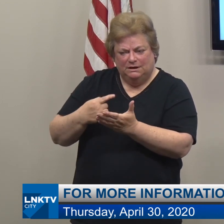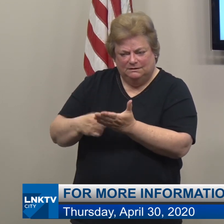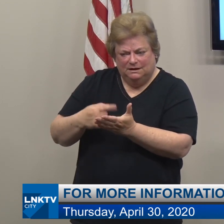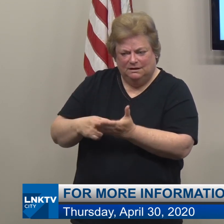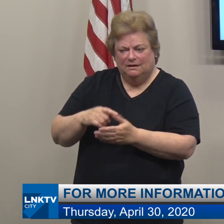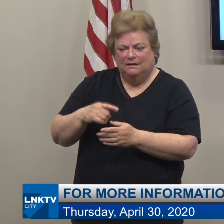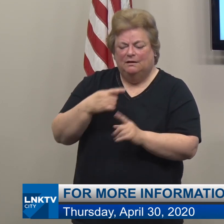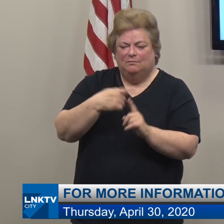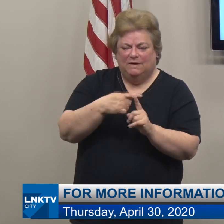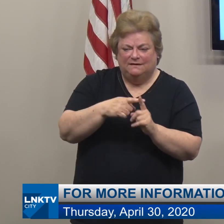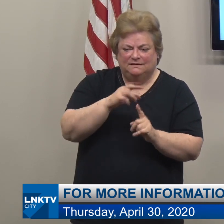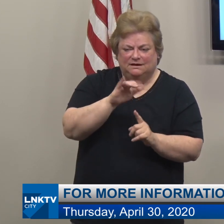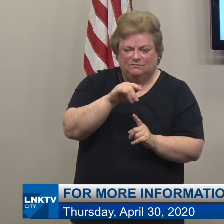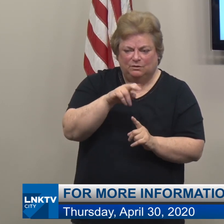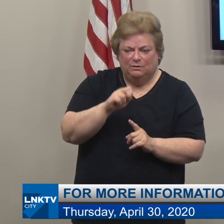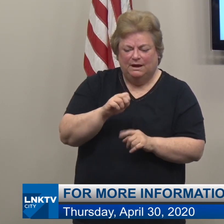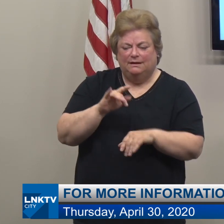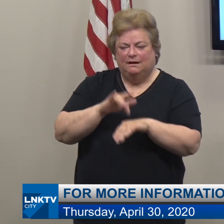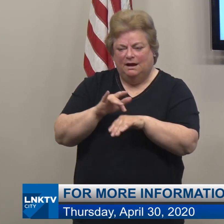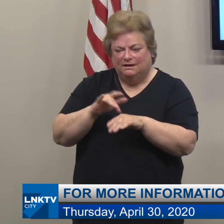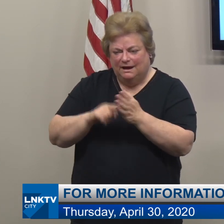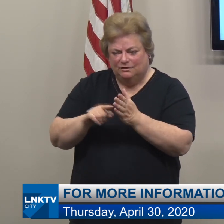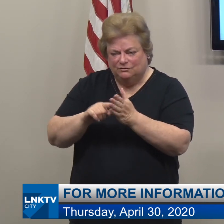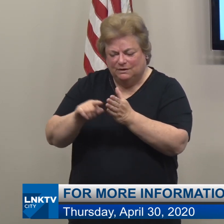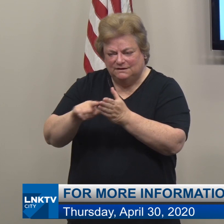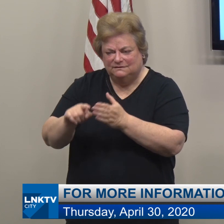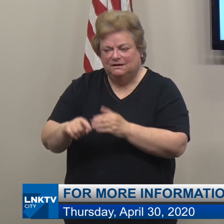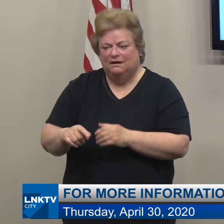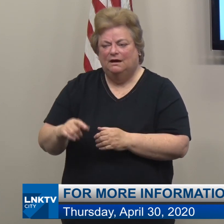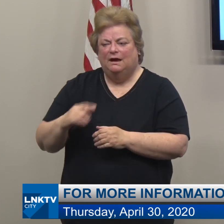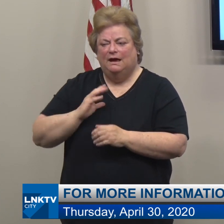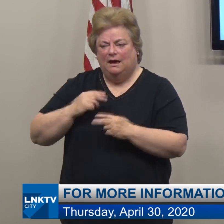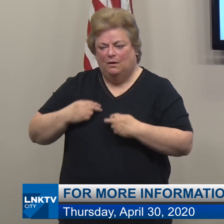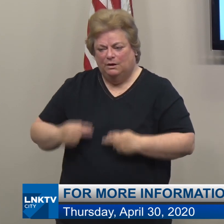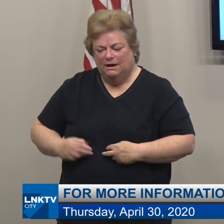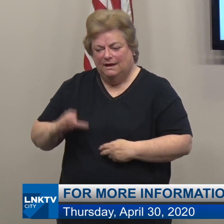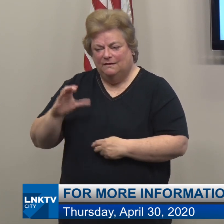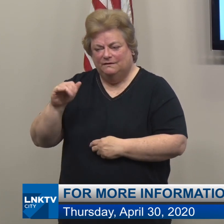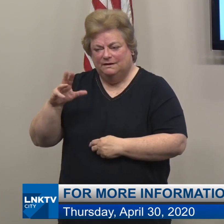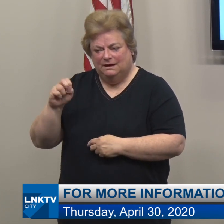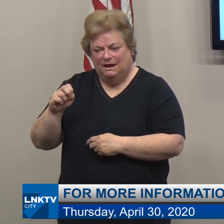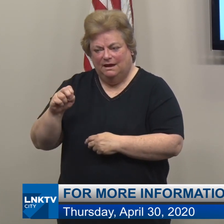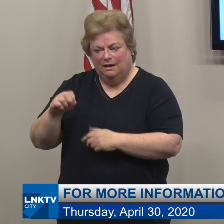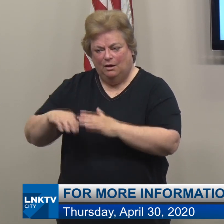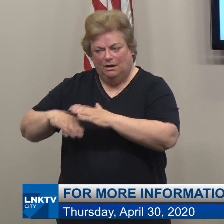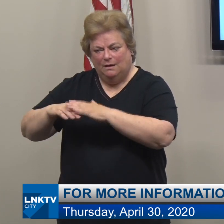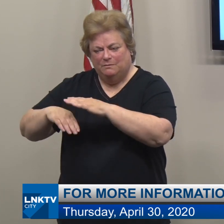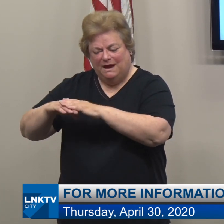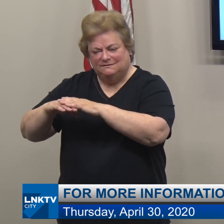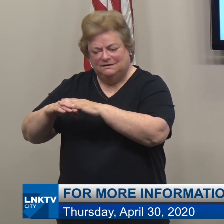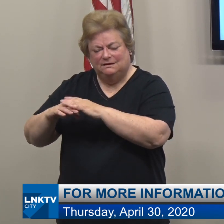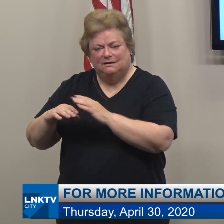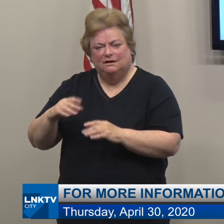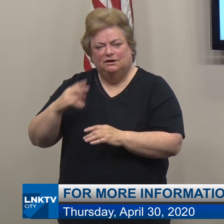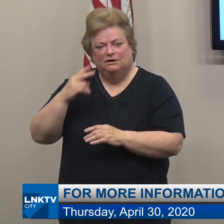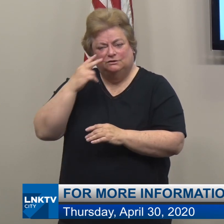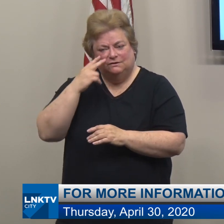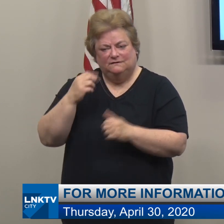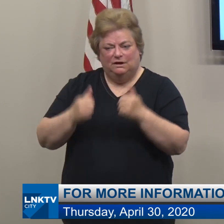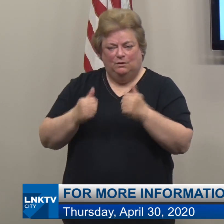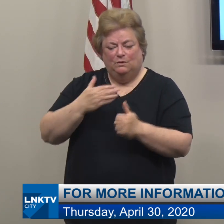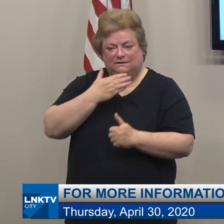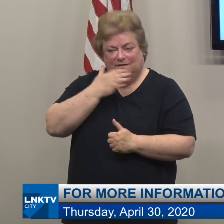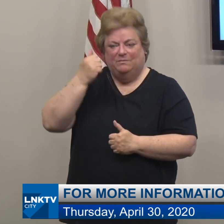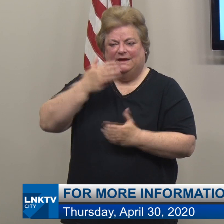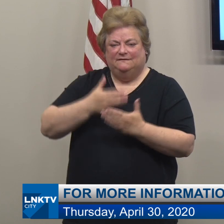positivity rate, contact tracing, our healthcare capacity, and others, to see what's going to be the best thing for